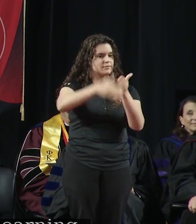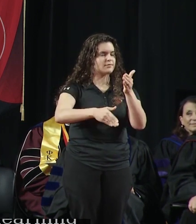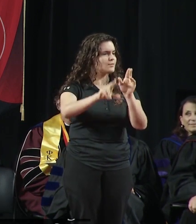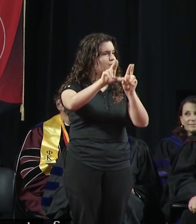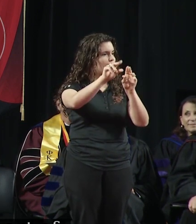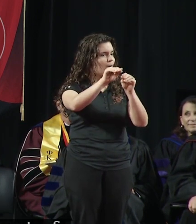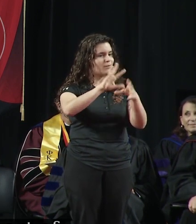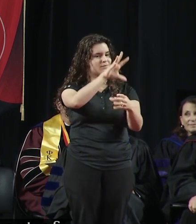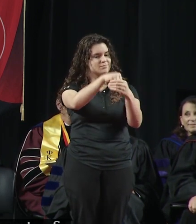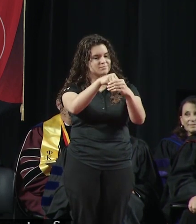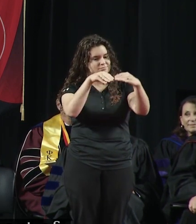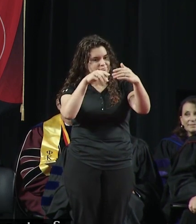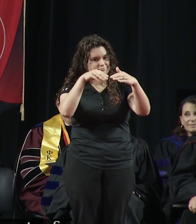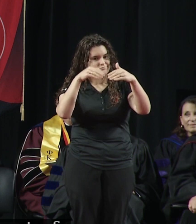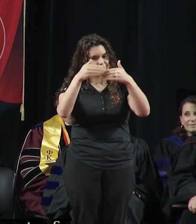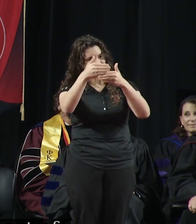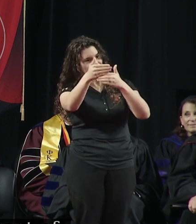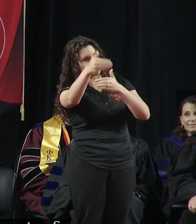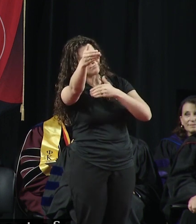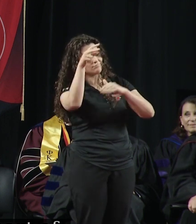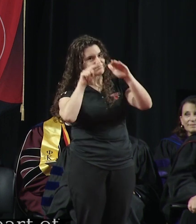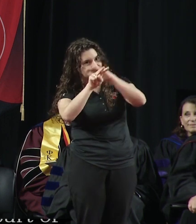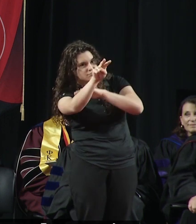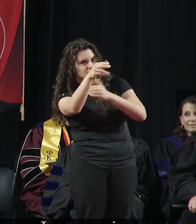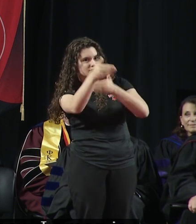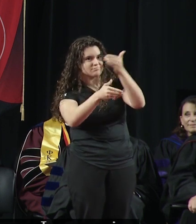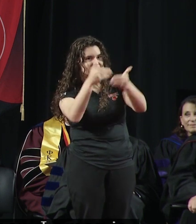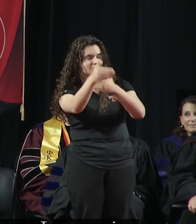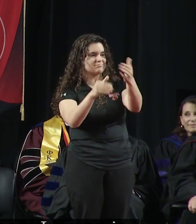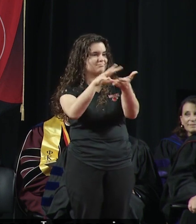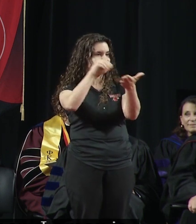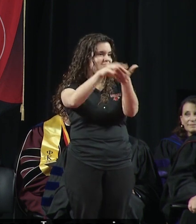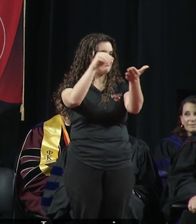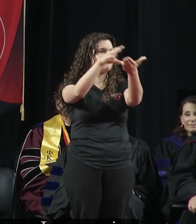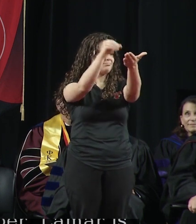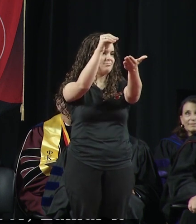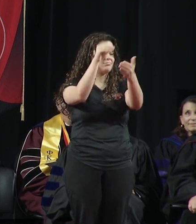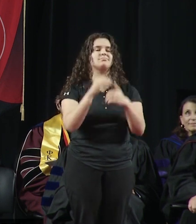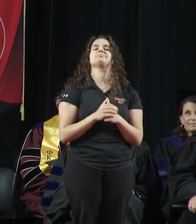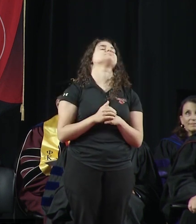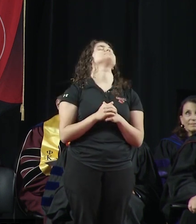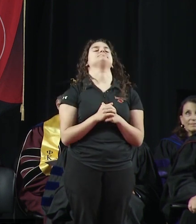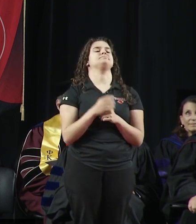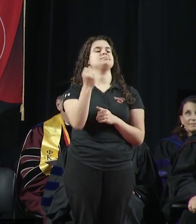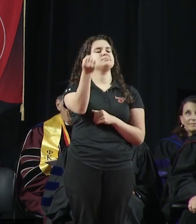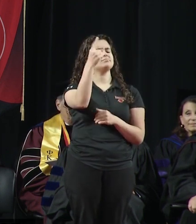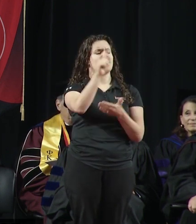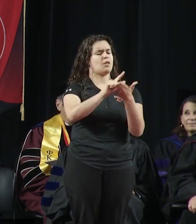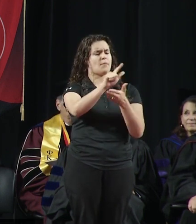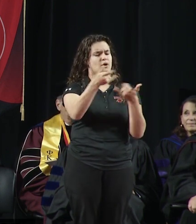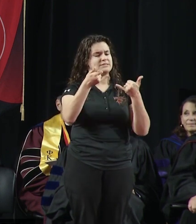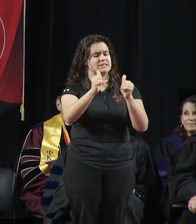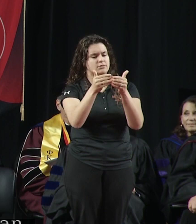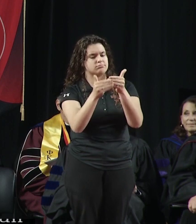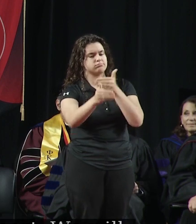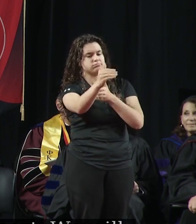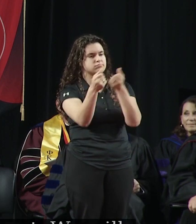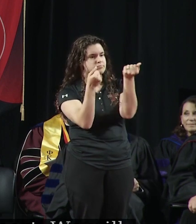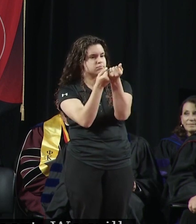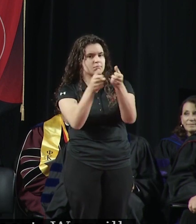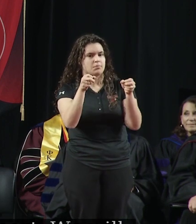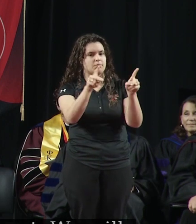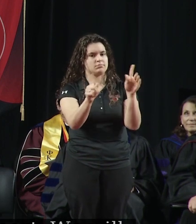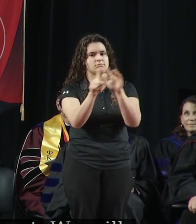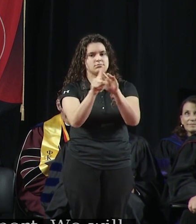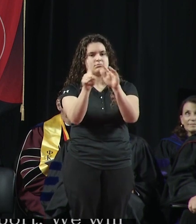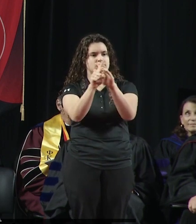of your future. Remember, Lamar is always here to offer an opportunity and support. We will also welcome you